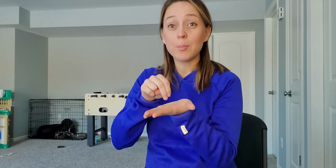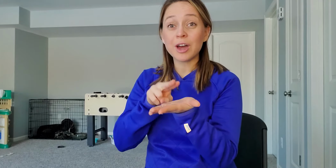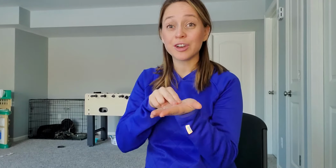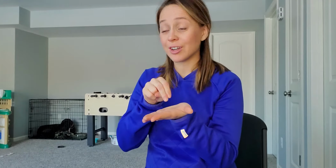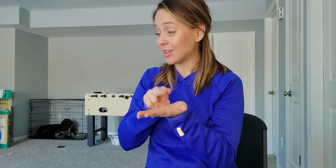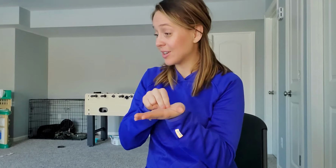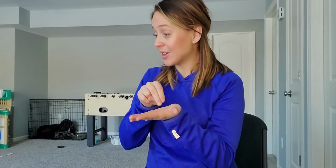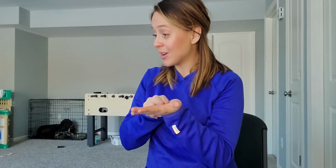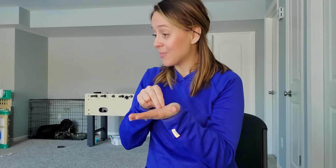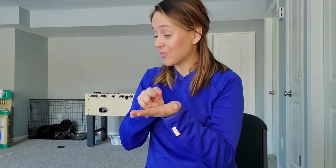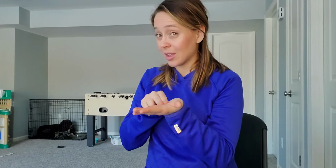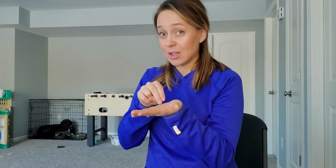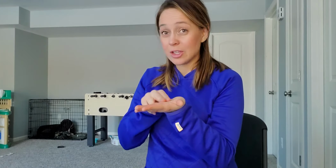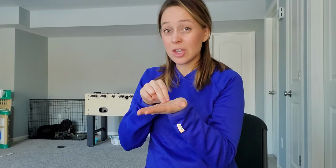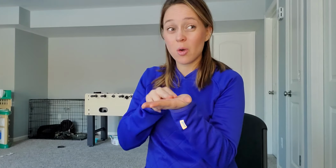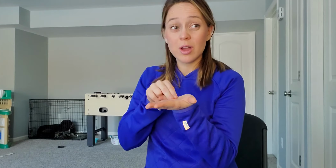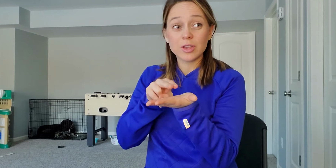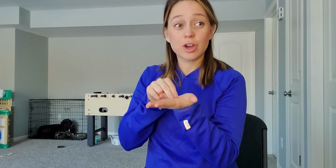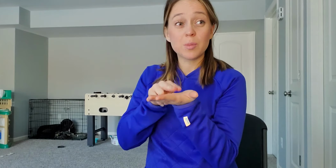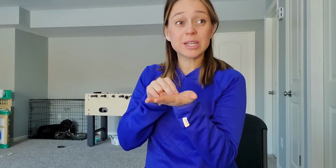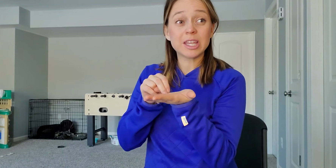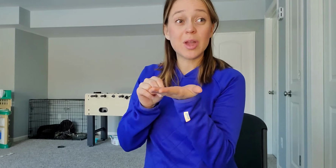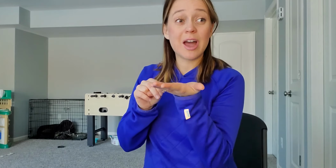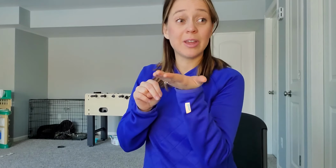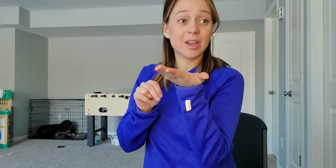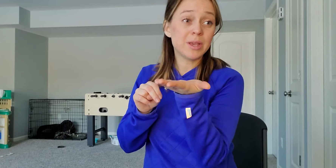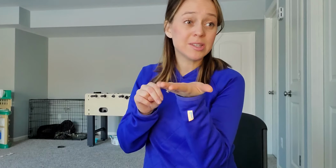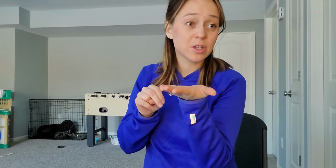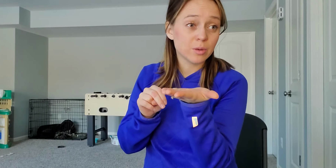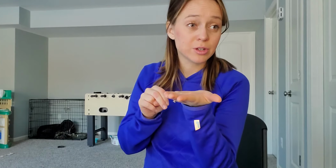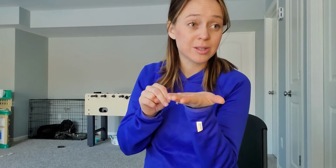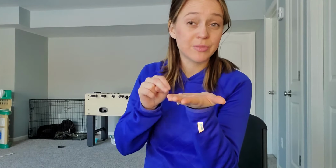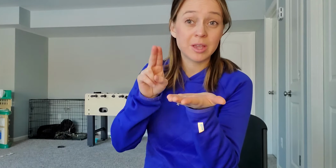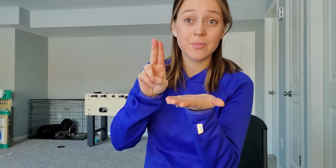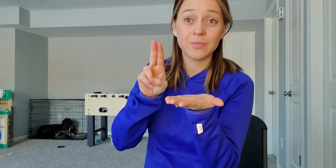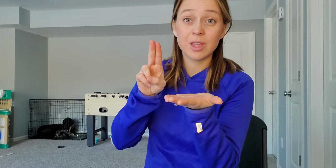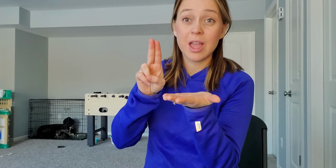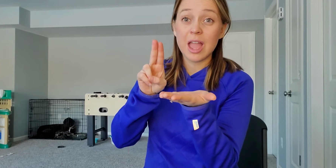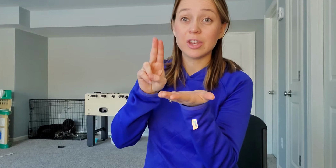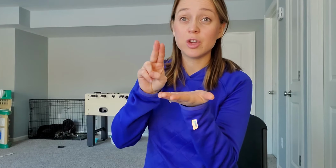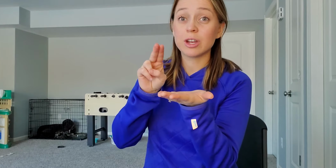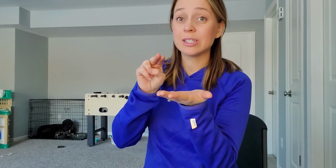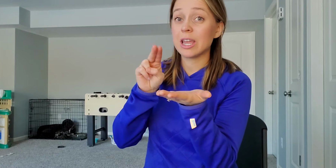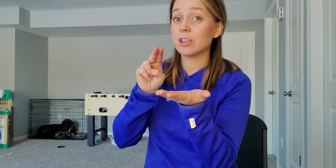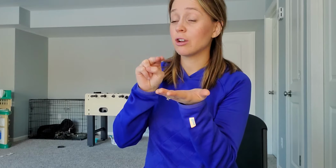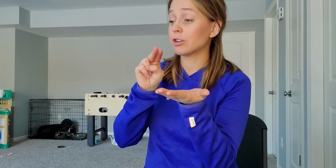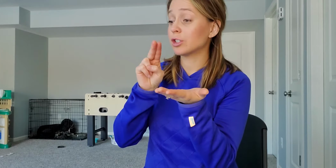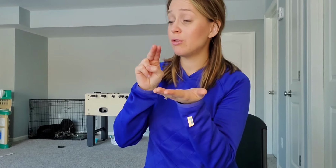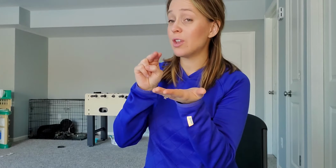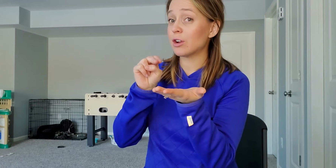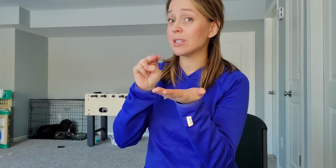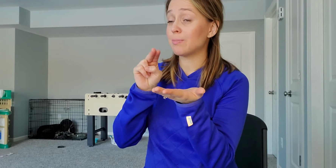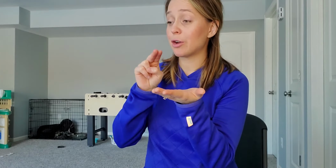butter. Nut. So you're going to pretend like you have like a piece of toast or something. And you're going to take your two fingers like a butter